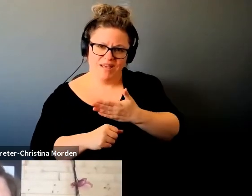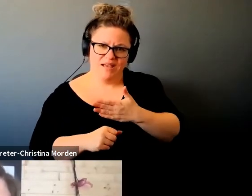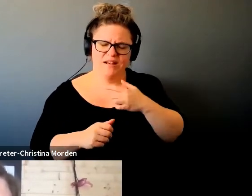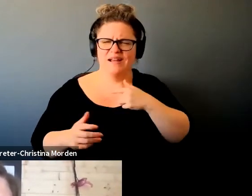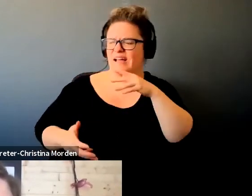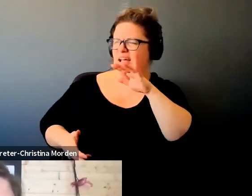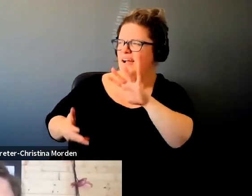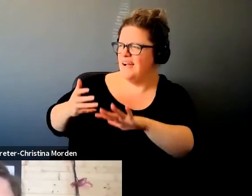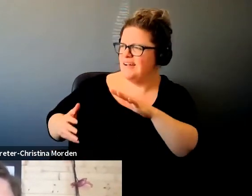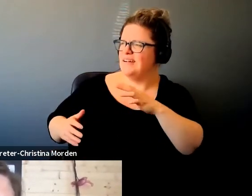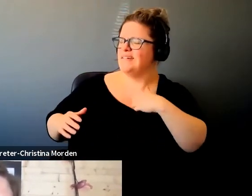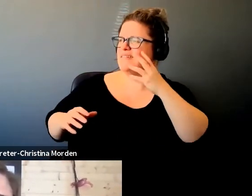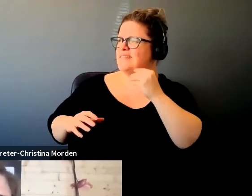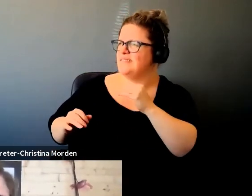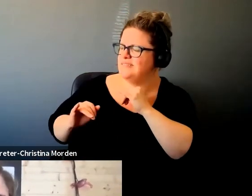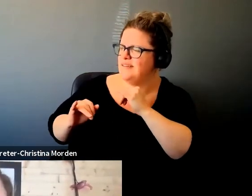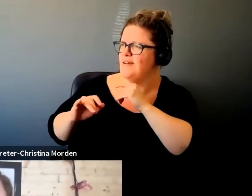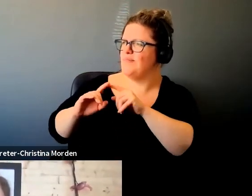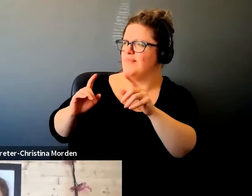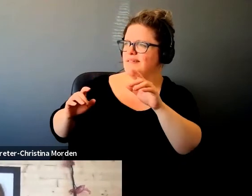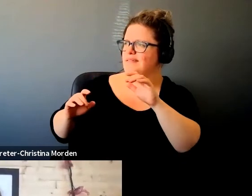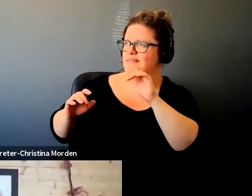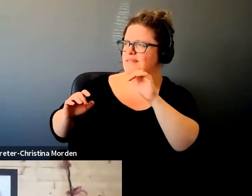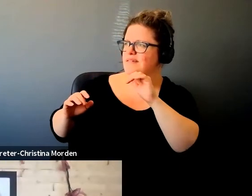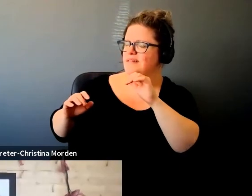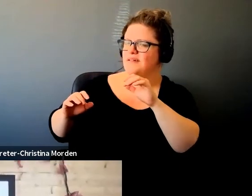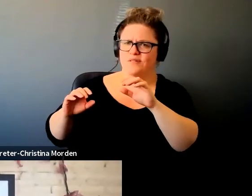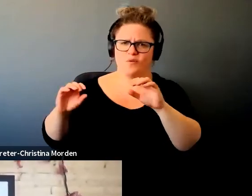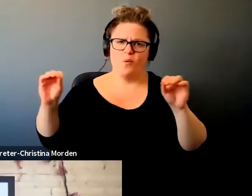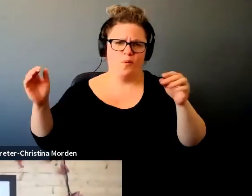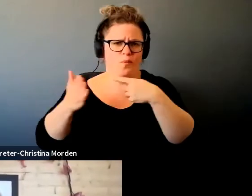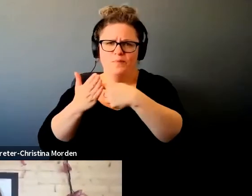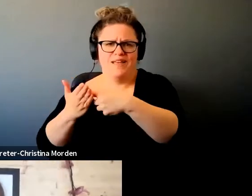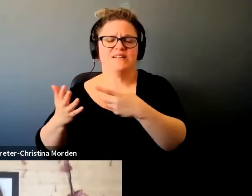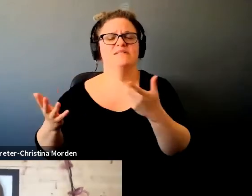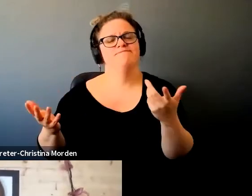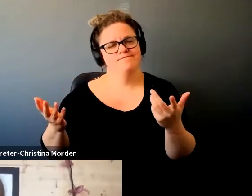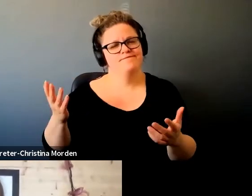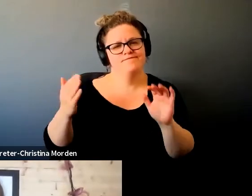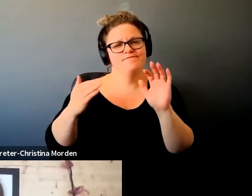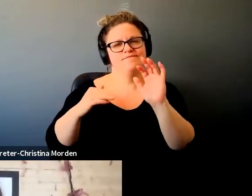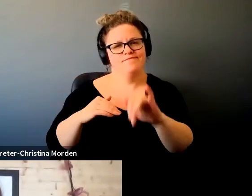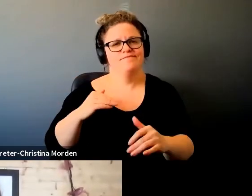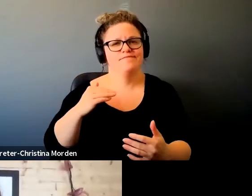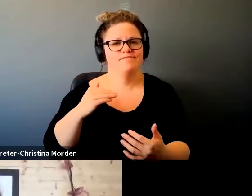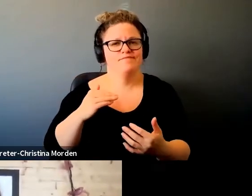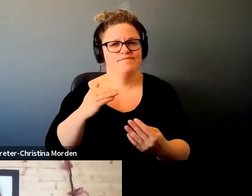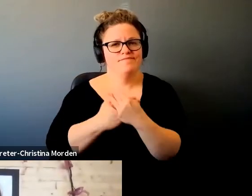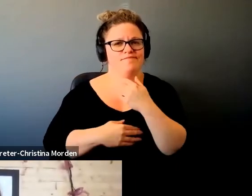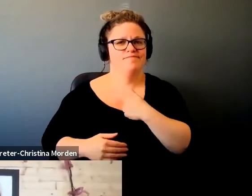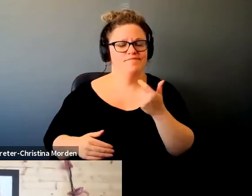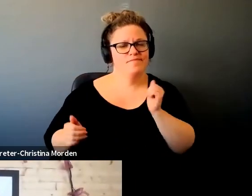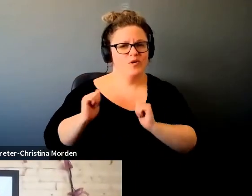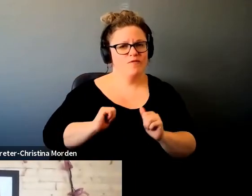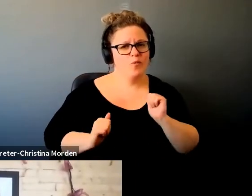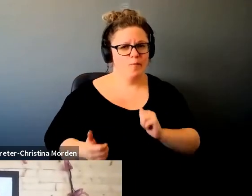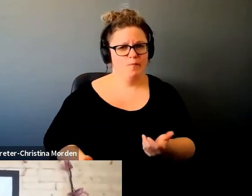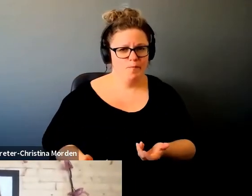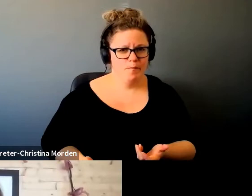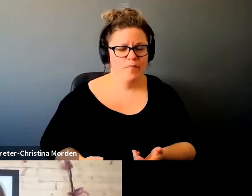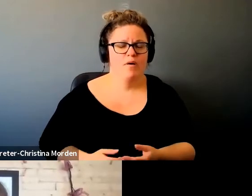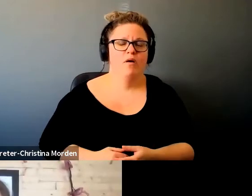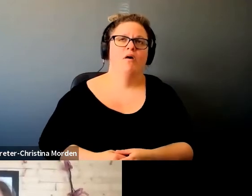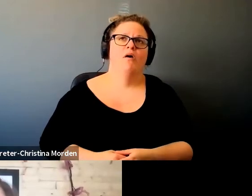to do with where the performance comes, because it is always been there. I